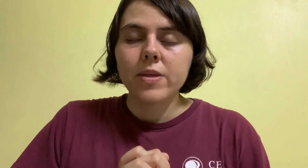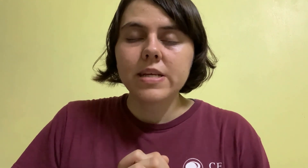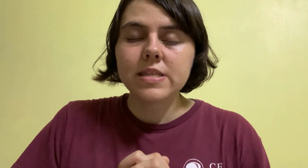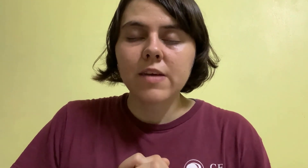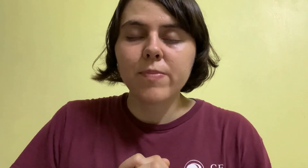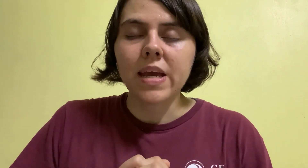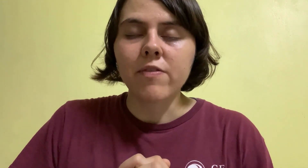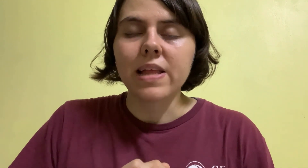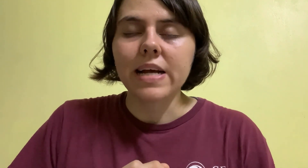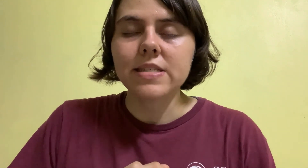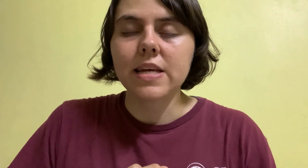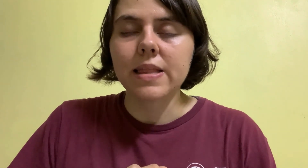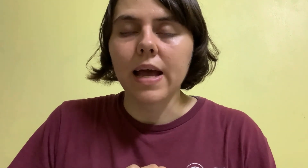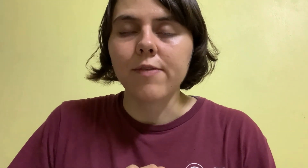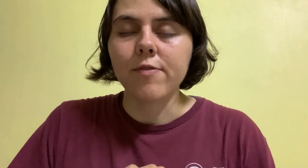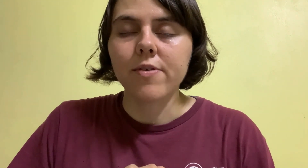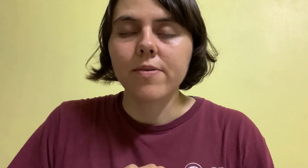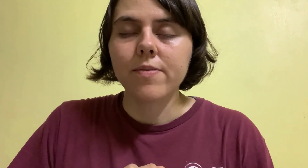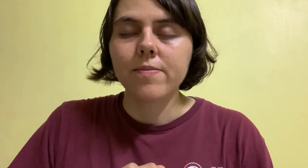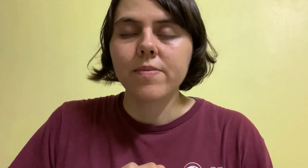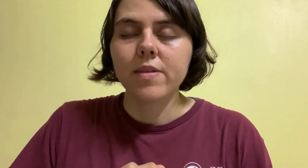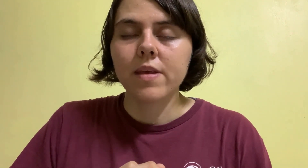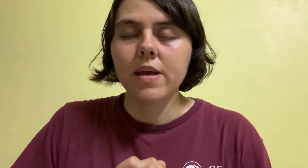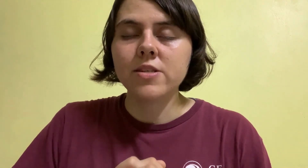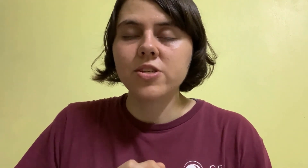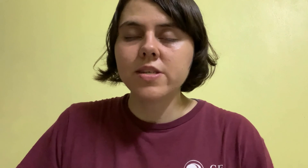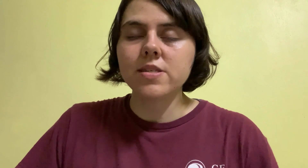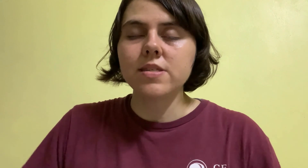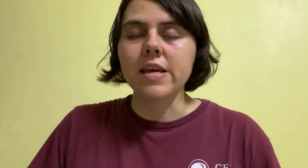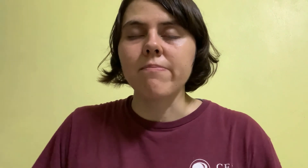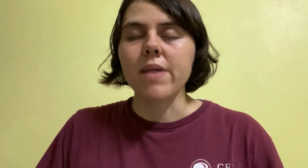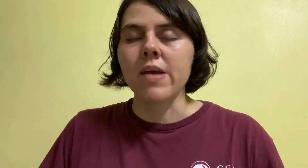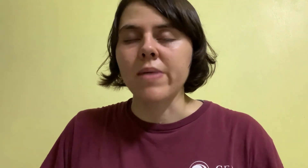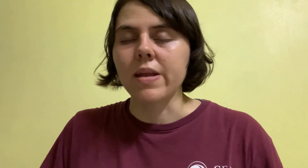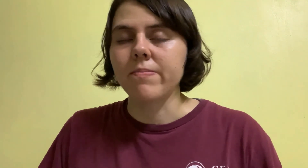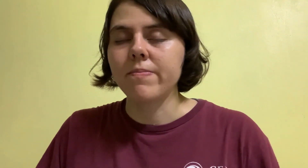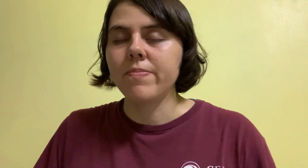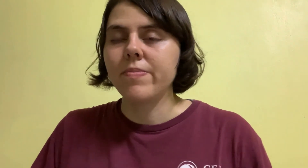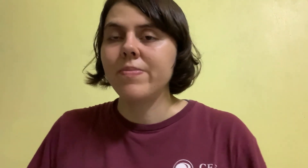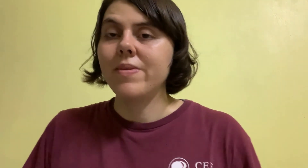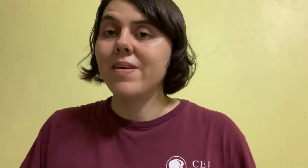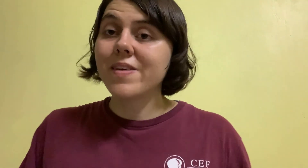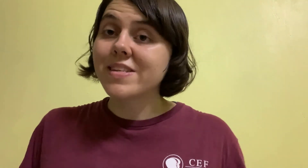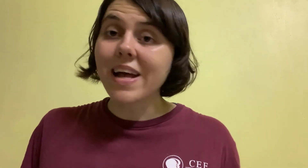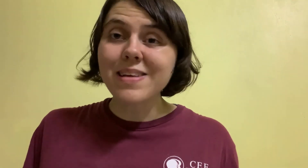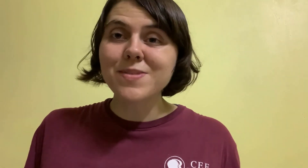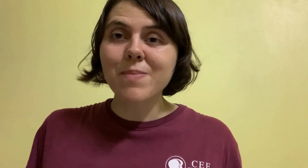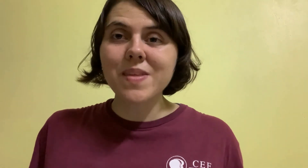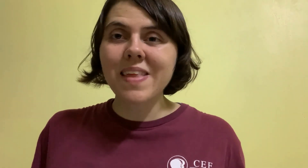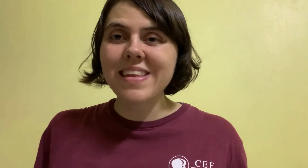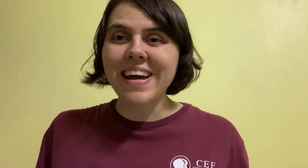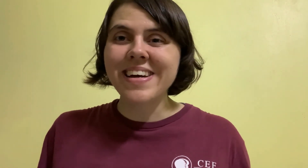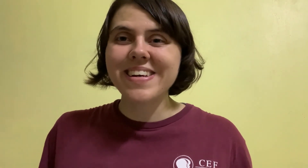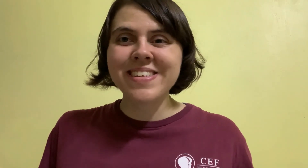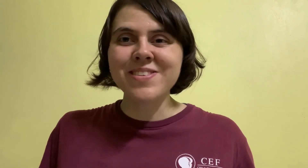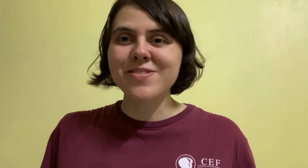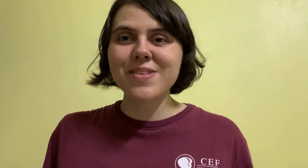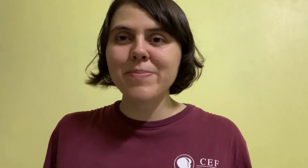Please give me everlasting life. In Jesus' name, amen. If you tell him something like that and you truly mean